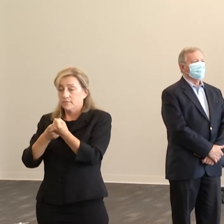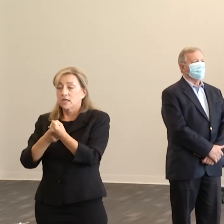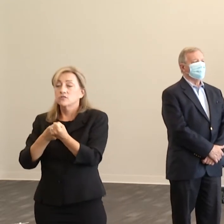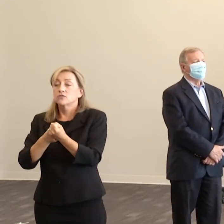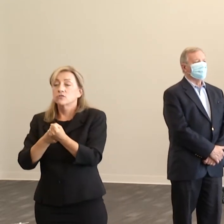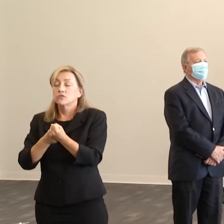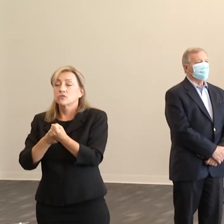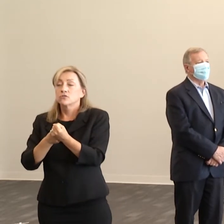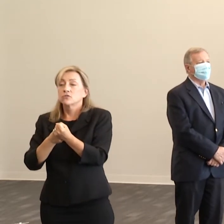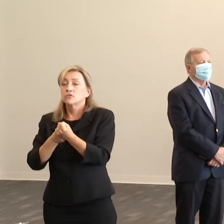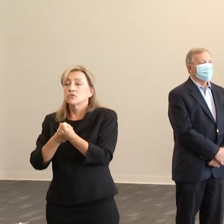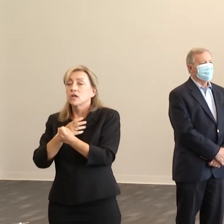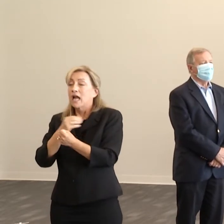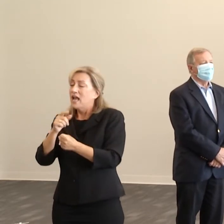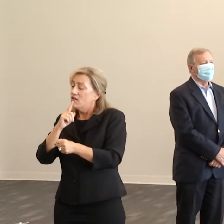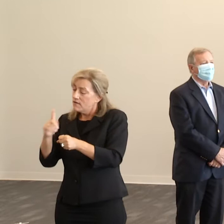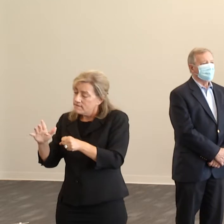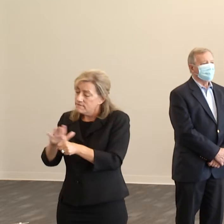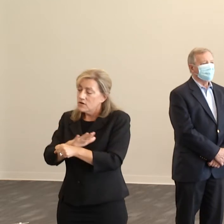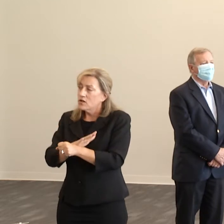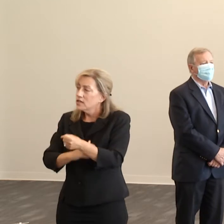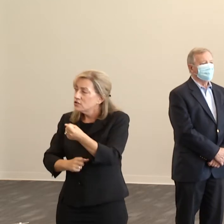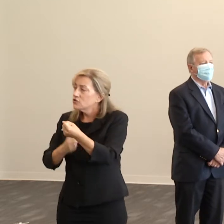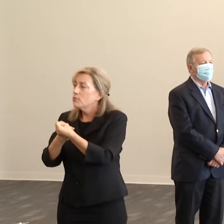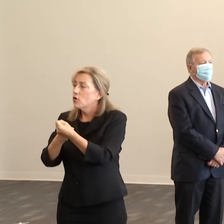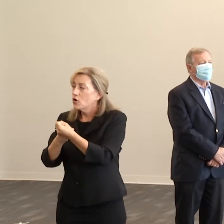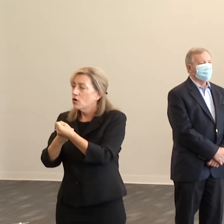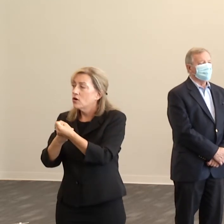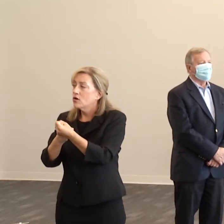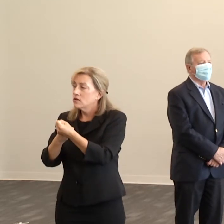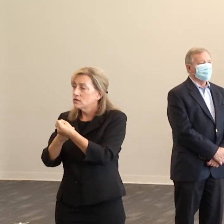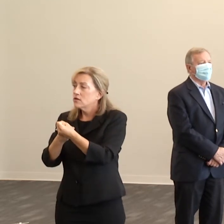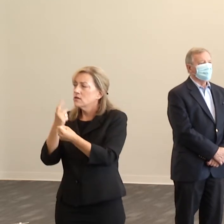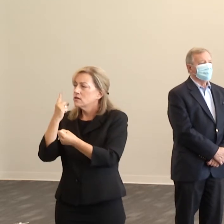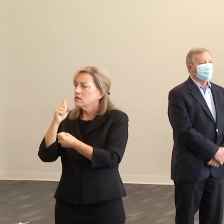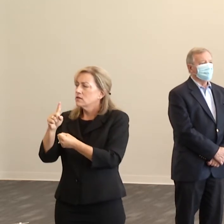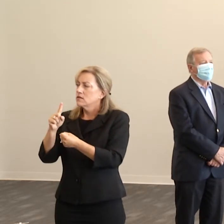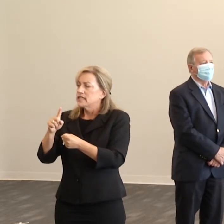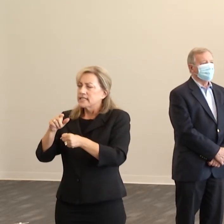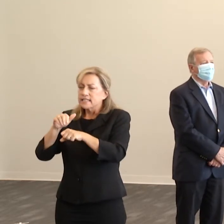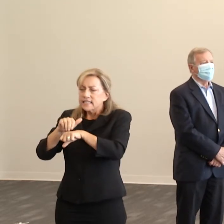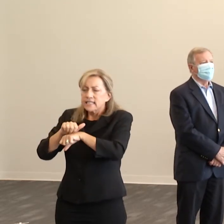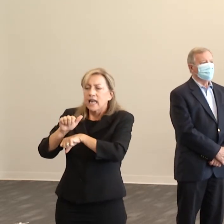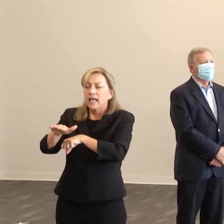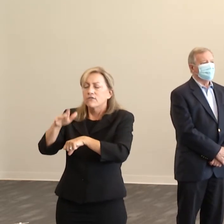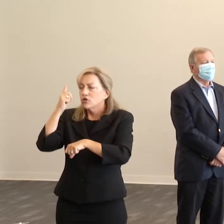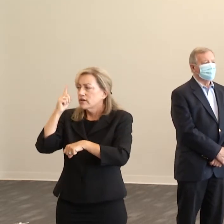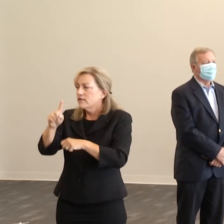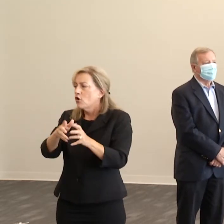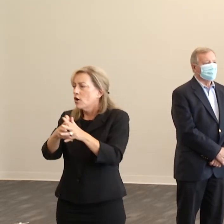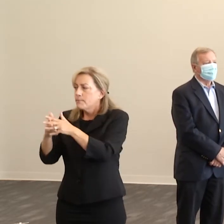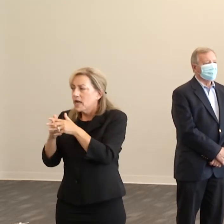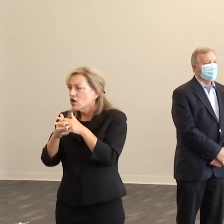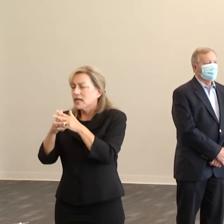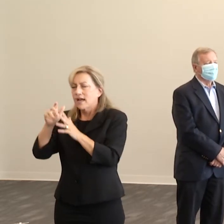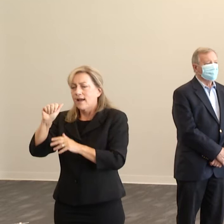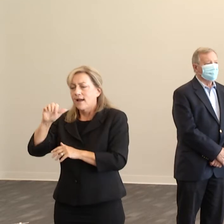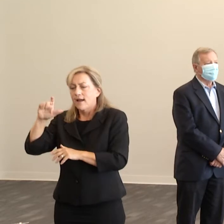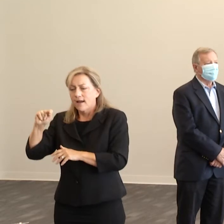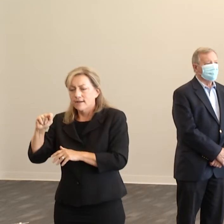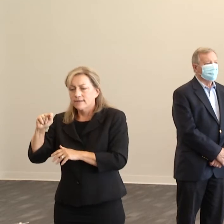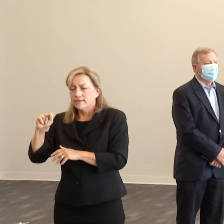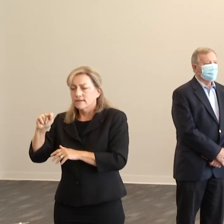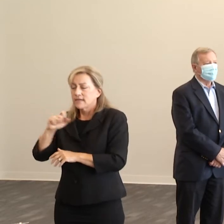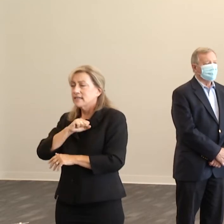voted in support of the Delivering for American Act, which, as Senator Durbin said, will